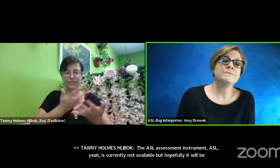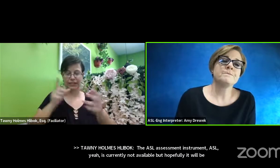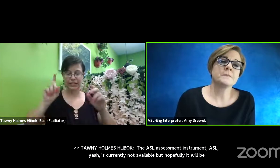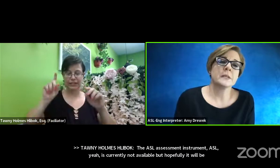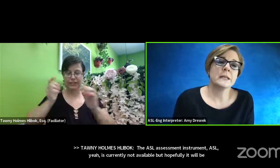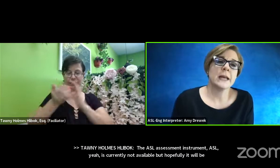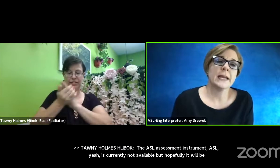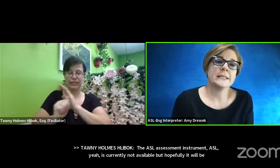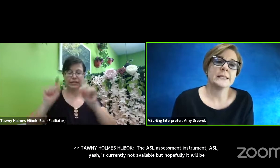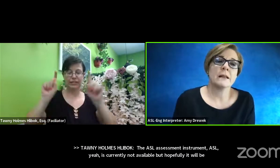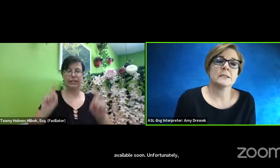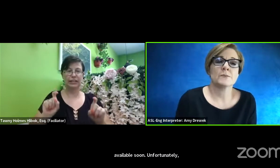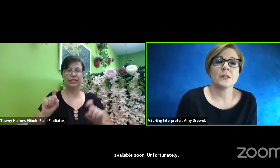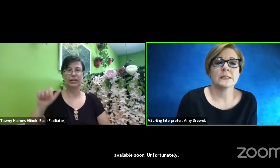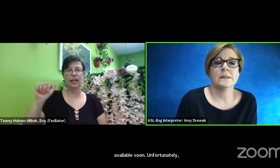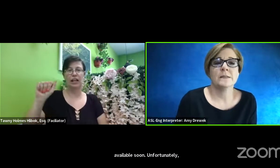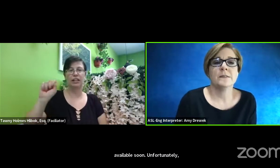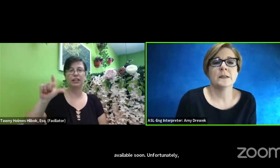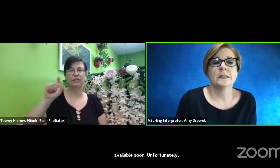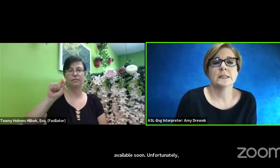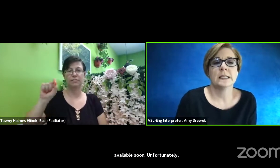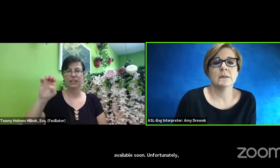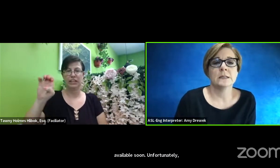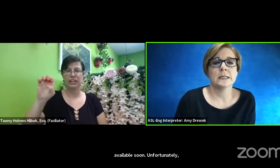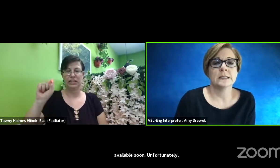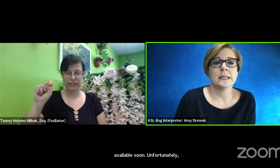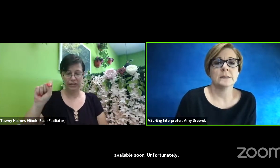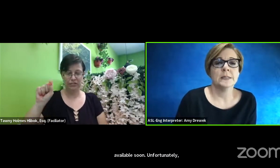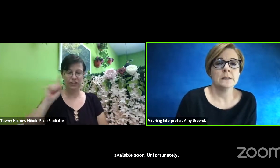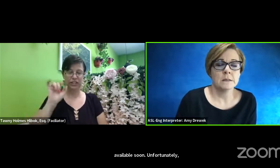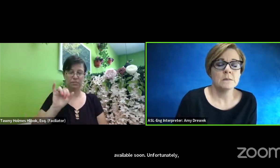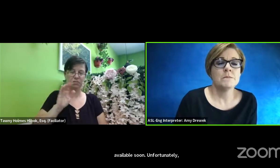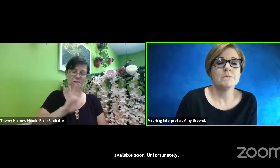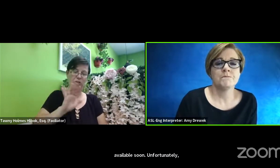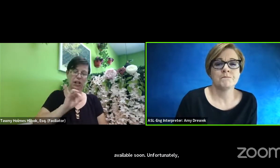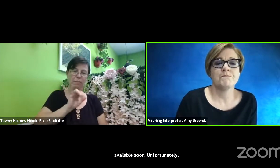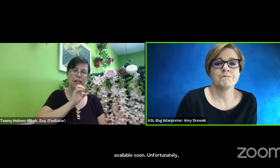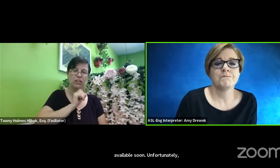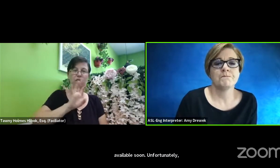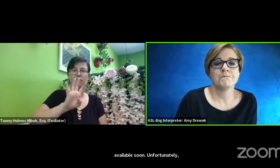COVID. ASL expressive skills assessment